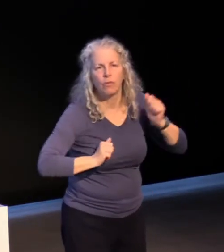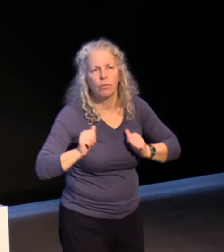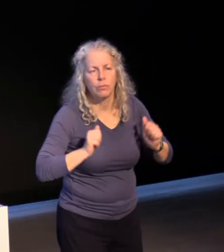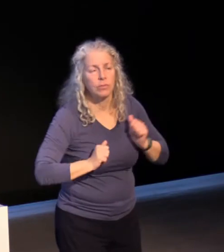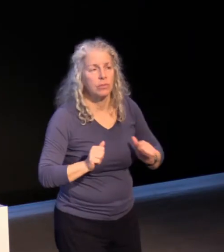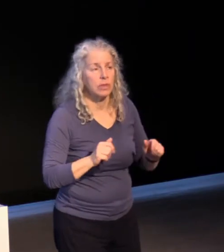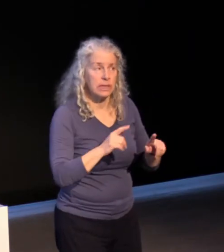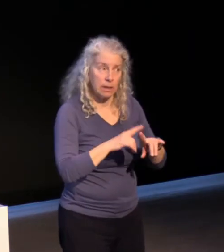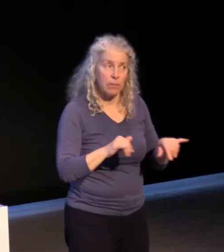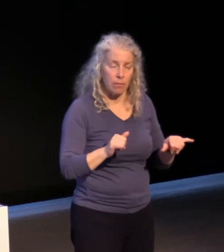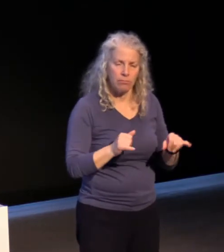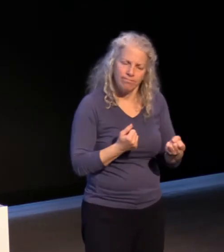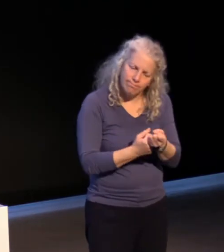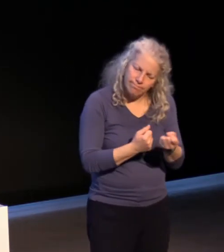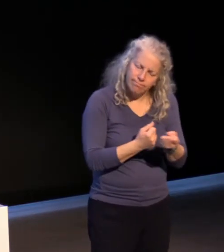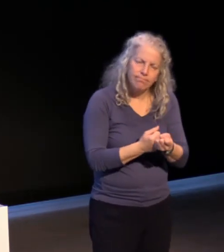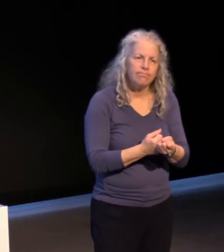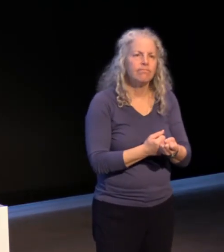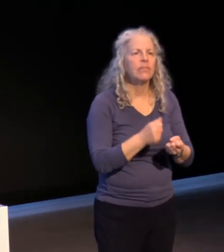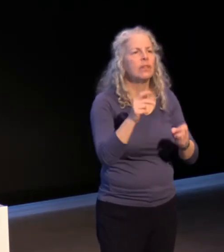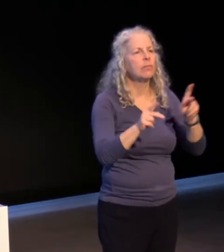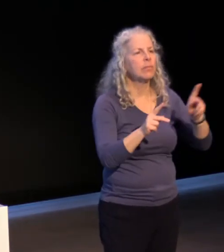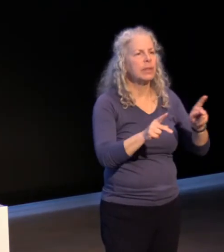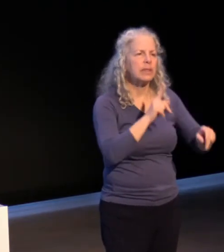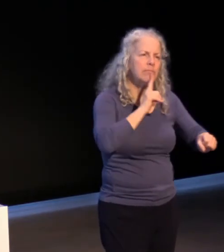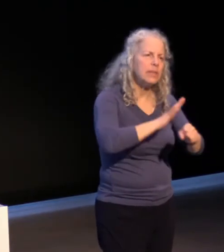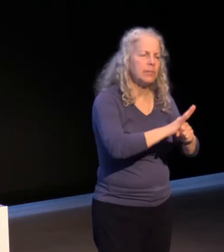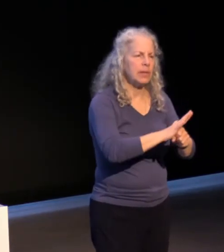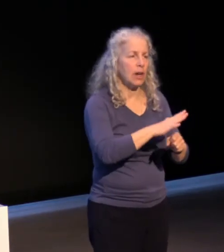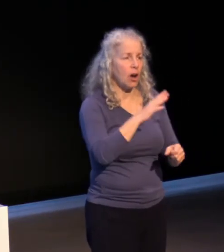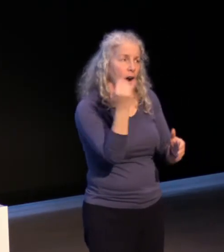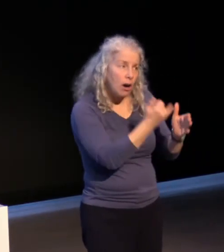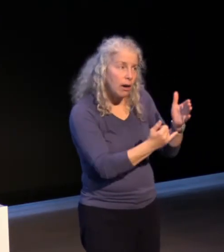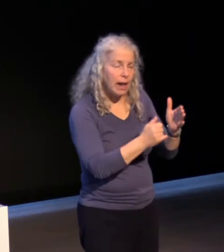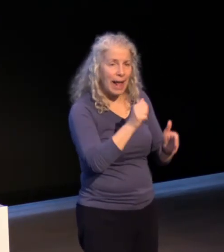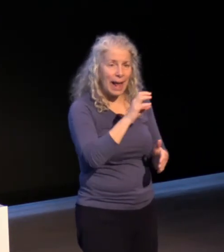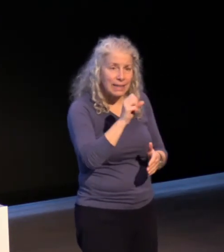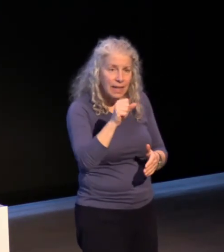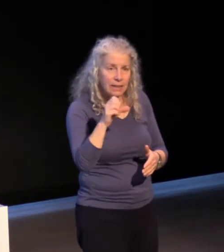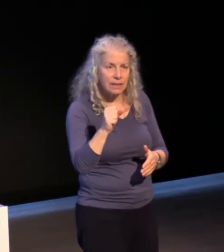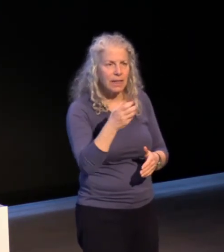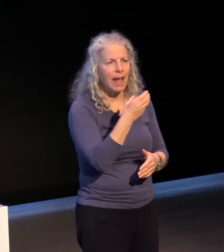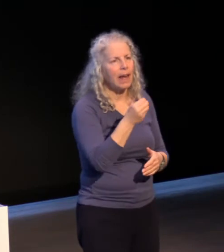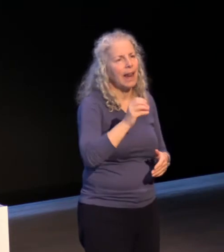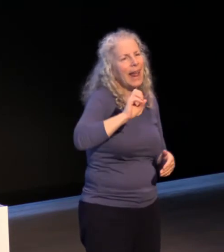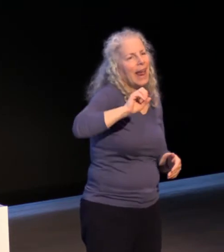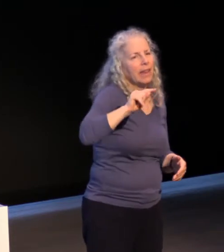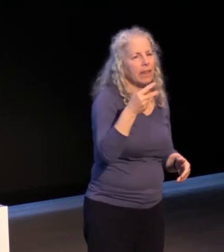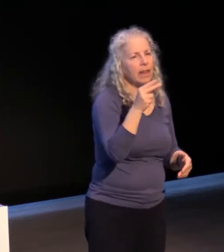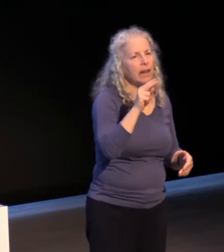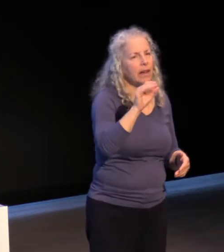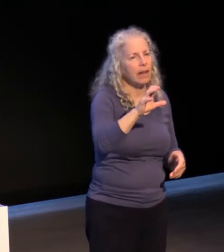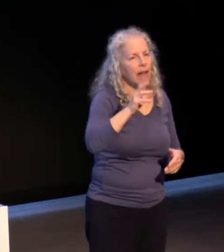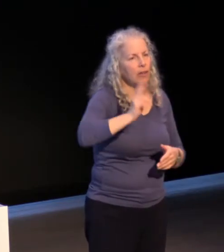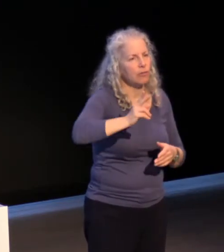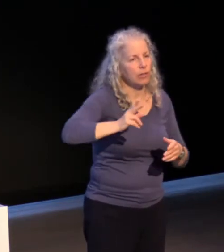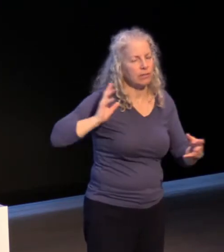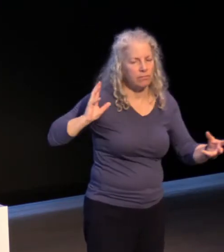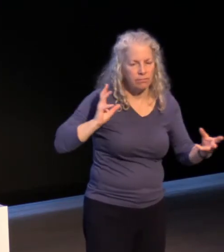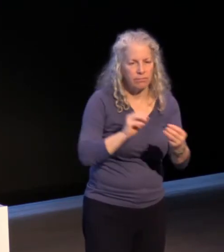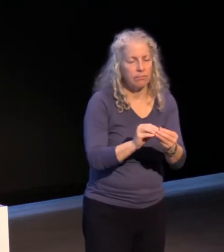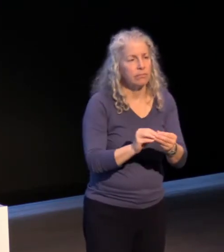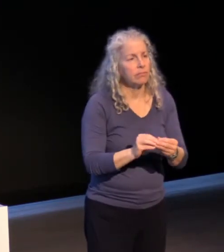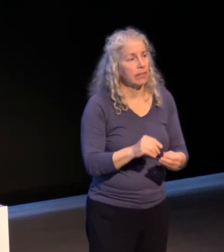while affirming the populist commitment to arts accessibility and ethnic heritage. In 1980, the